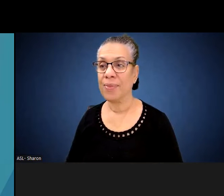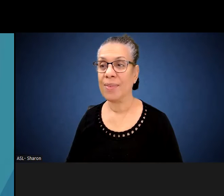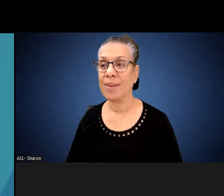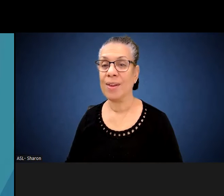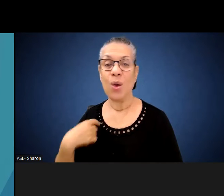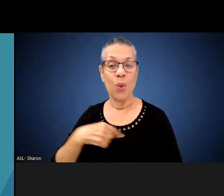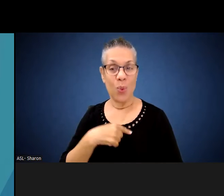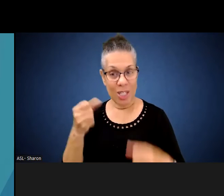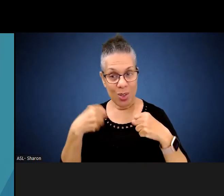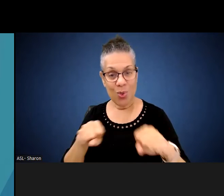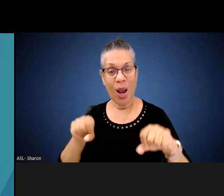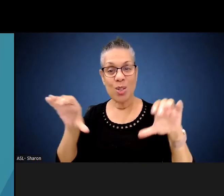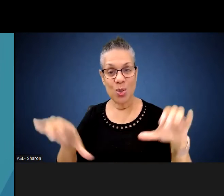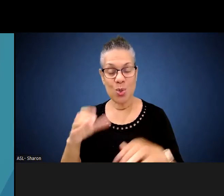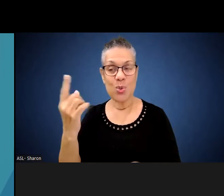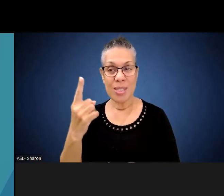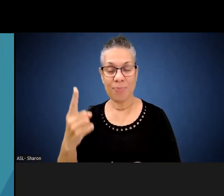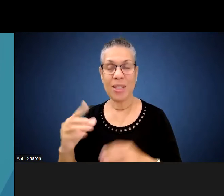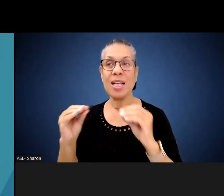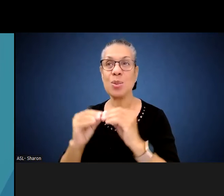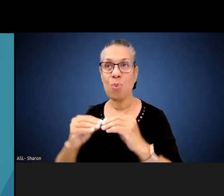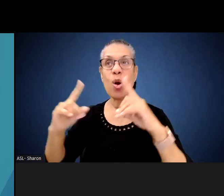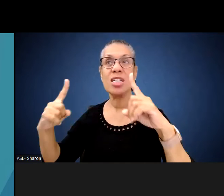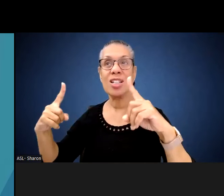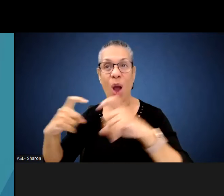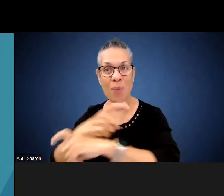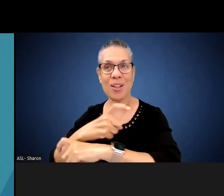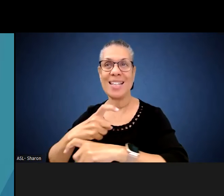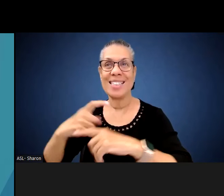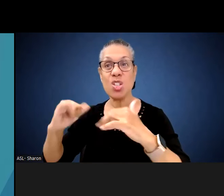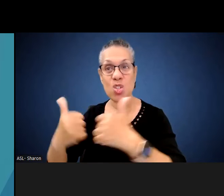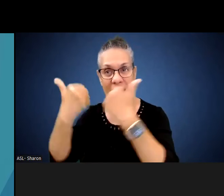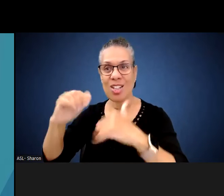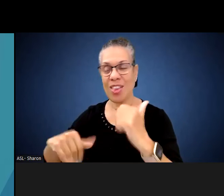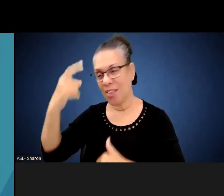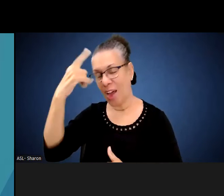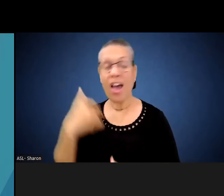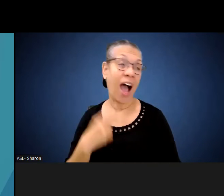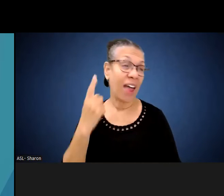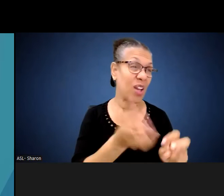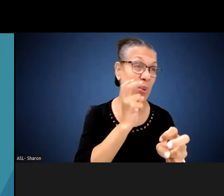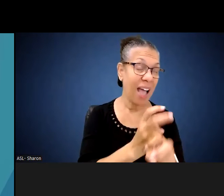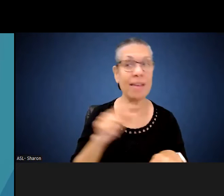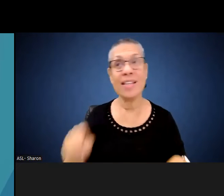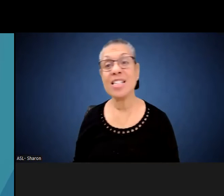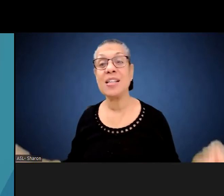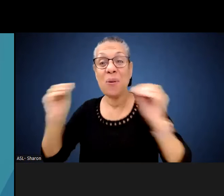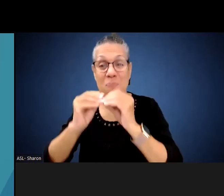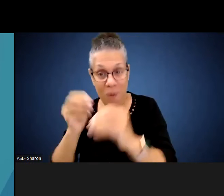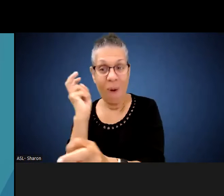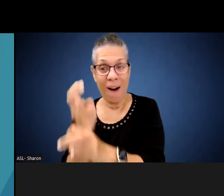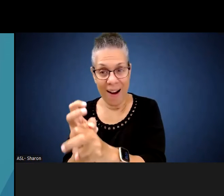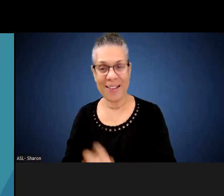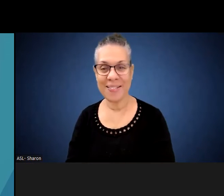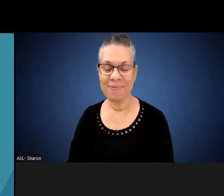I learned today is pretty more difficult than I thought it was. I was already thinking it was pretty difficult, but now it's coming across how difficult